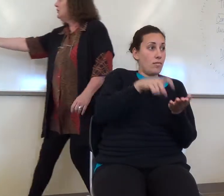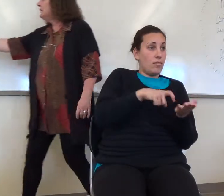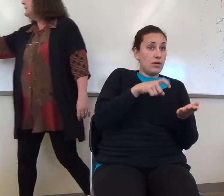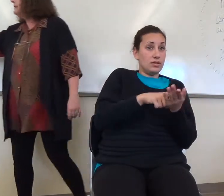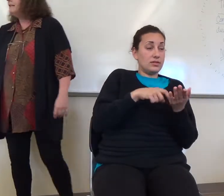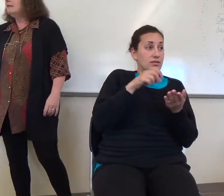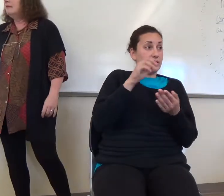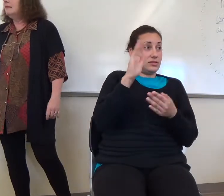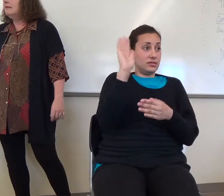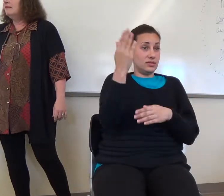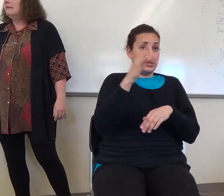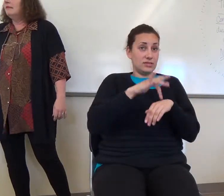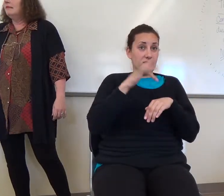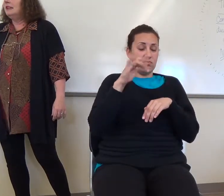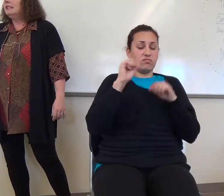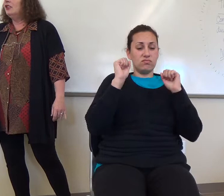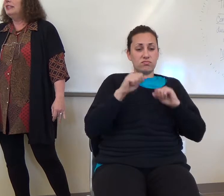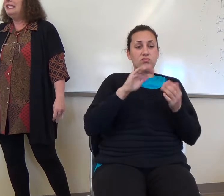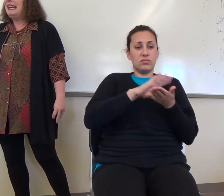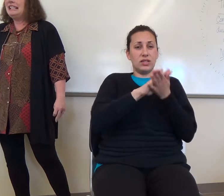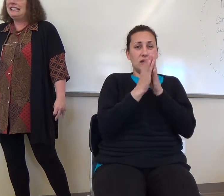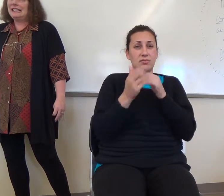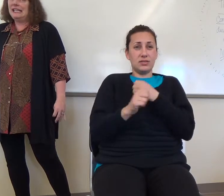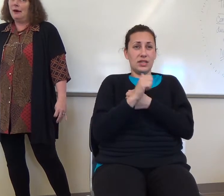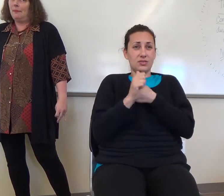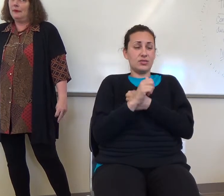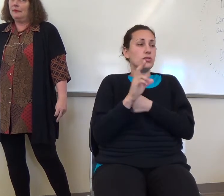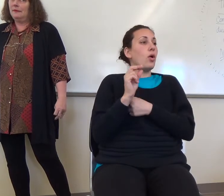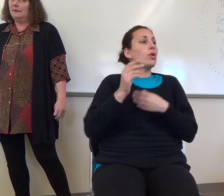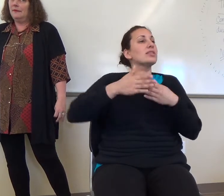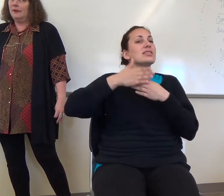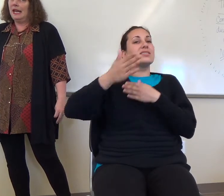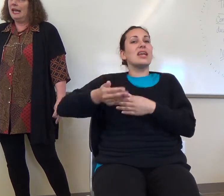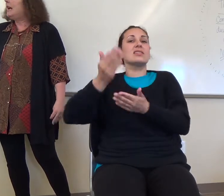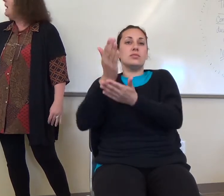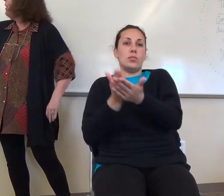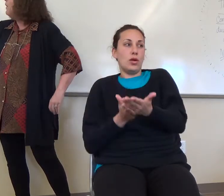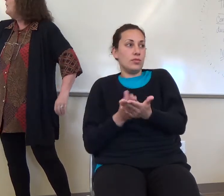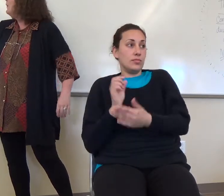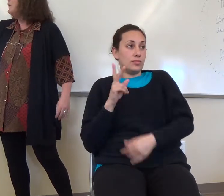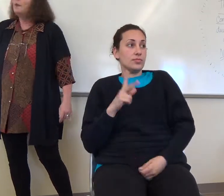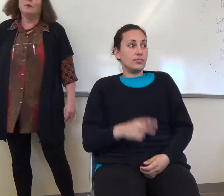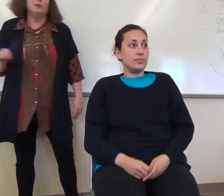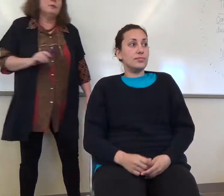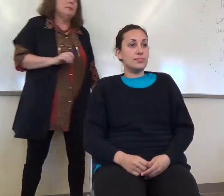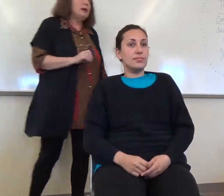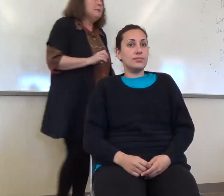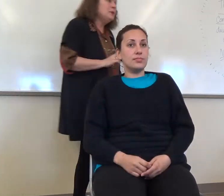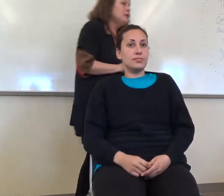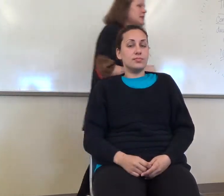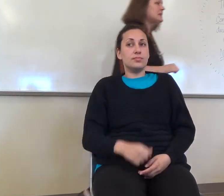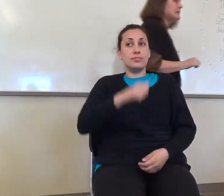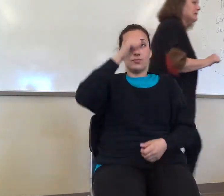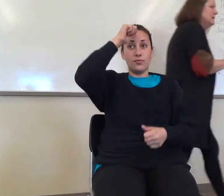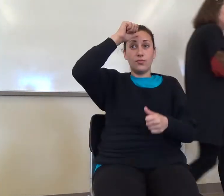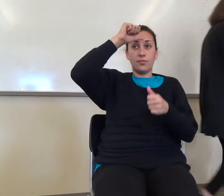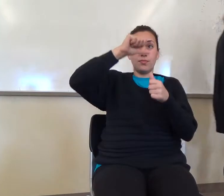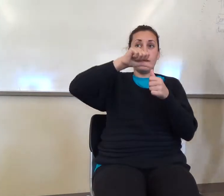dangerous. Is our next step, okay? Remember this little, there's a